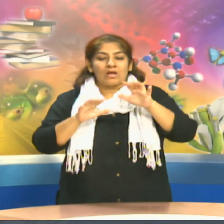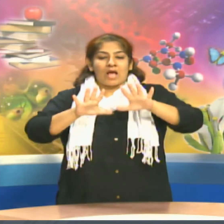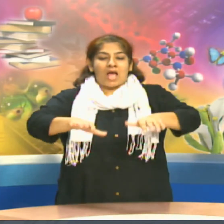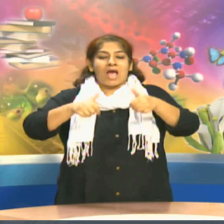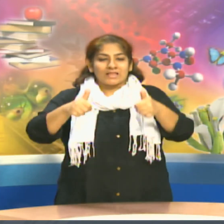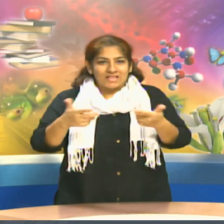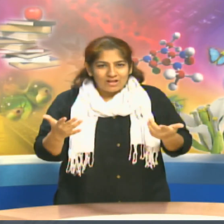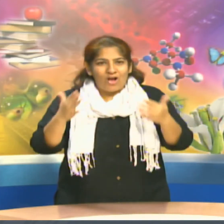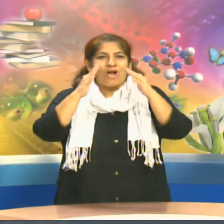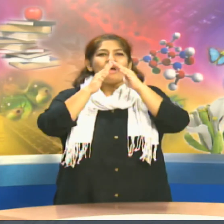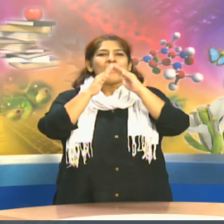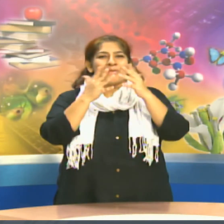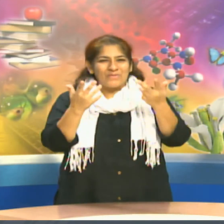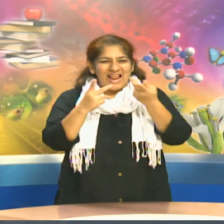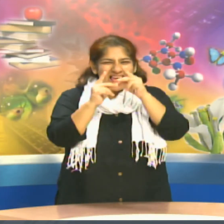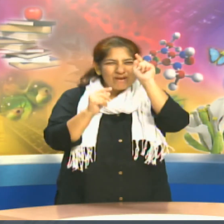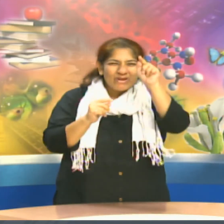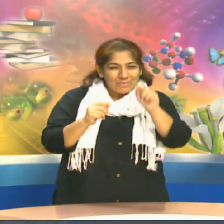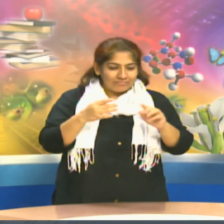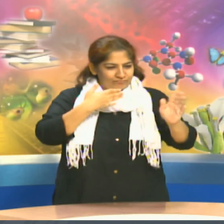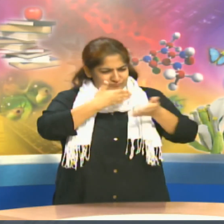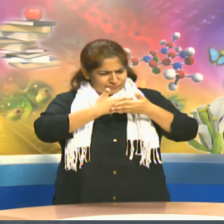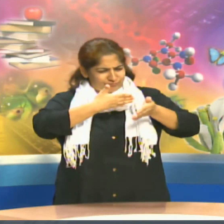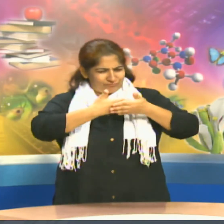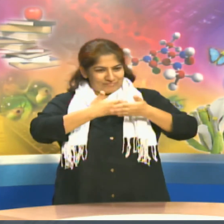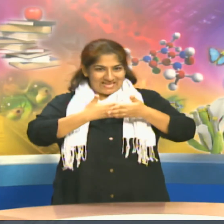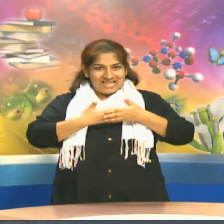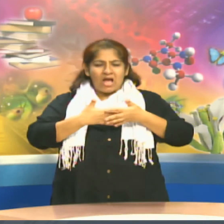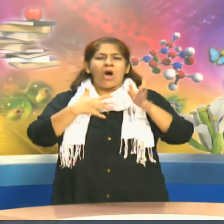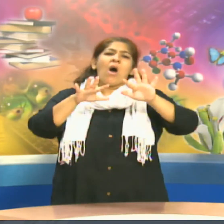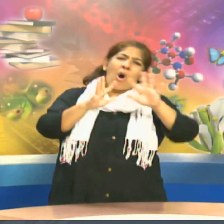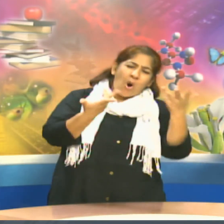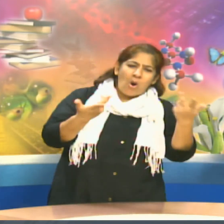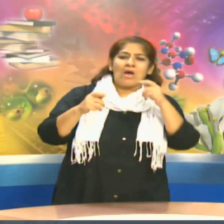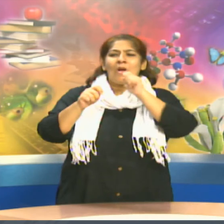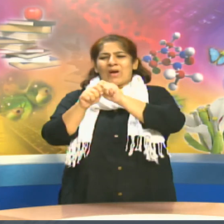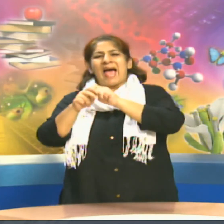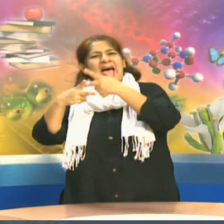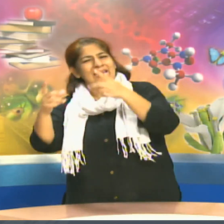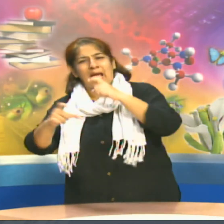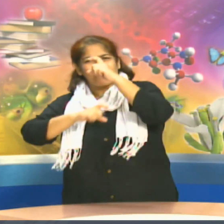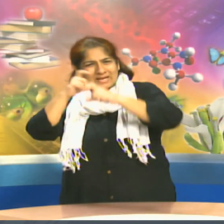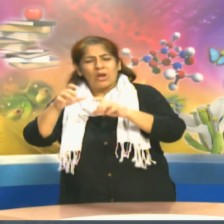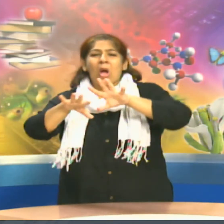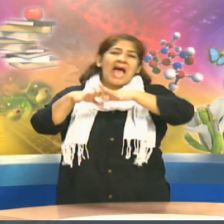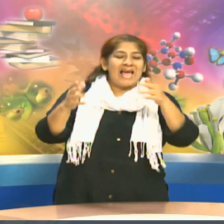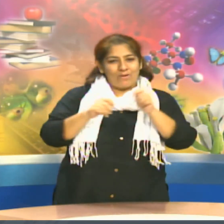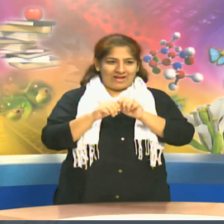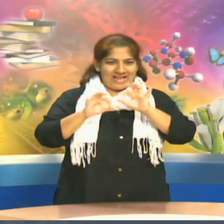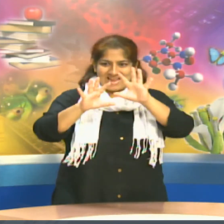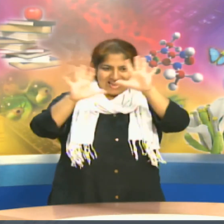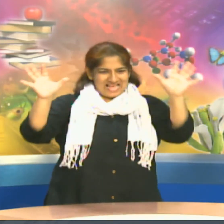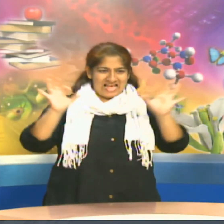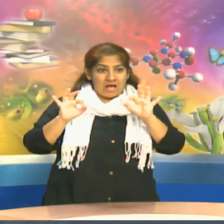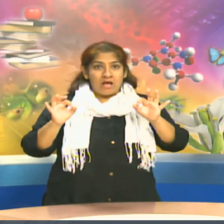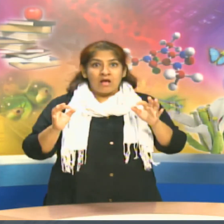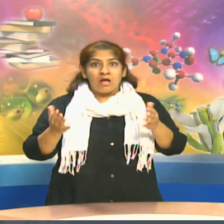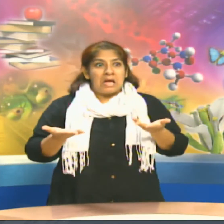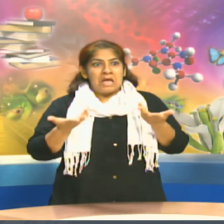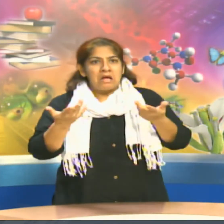all the processes going on in a right manner, then you have all the papers, all the documents ready, or any work you